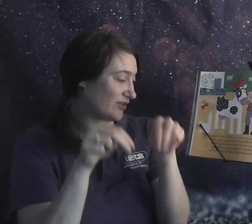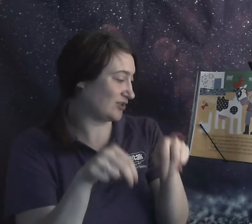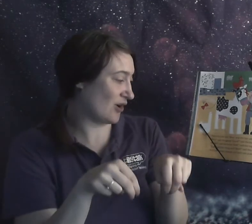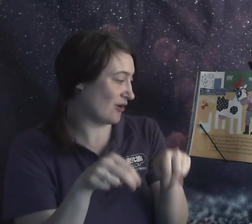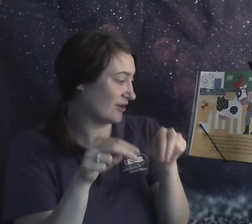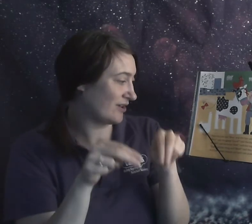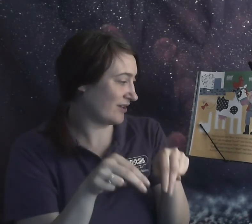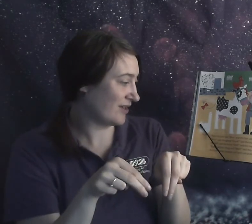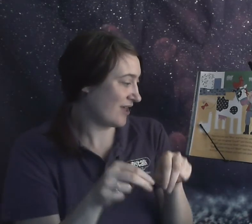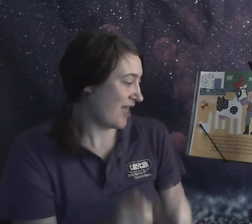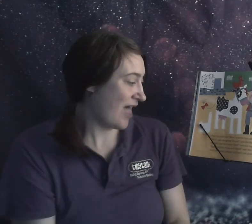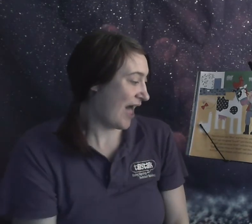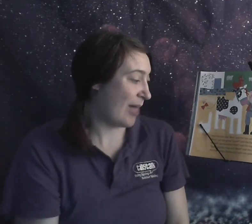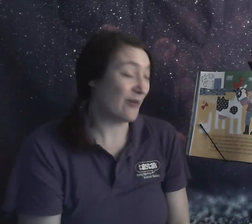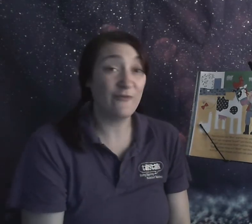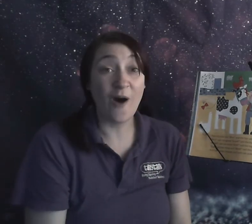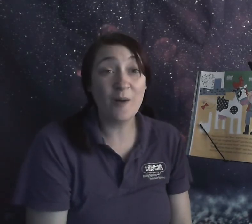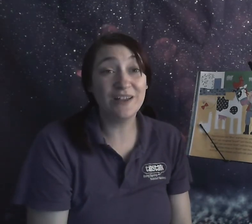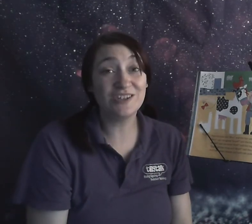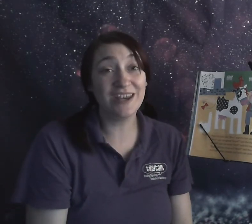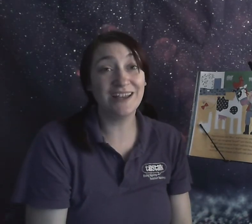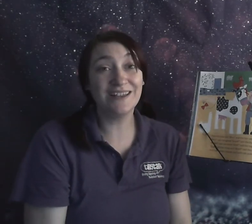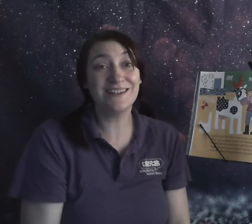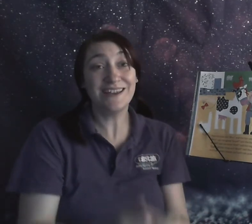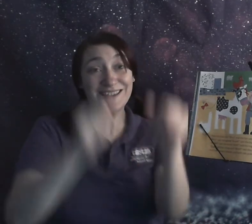dog. And the farmer cheered,